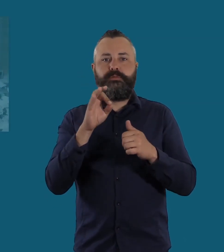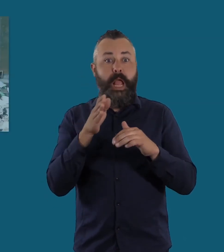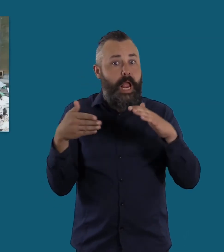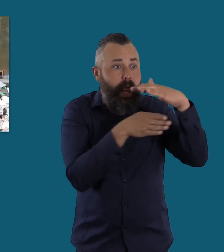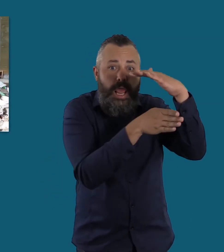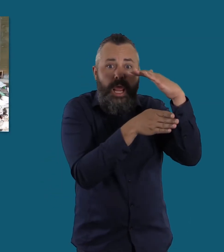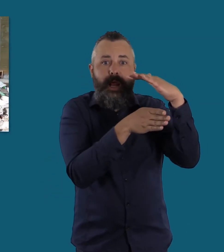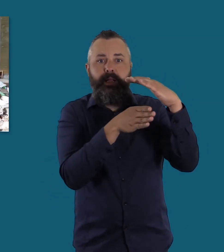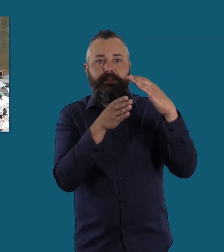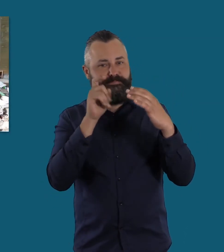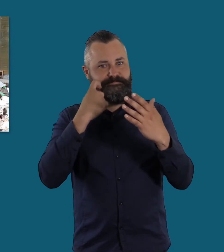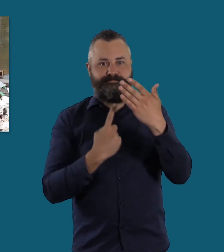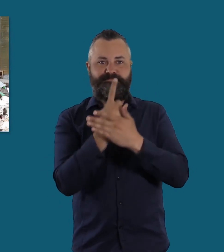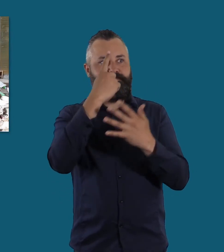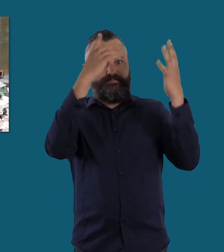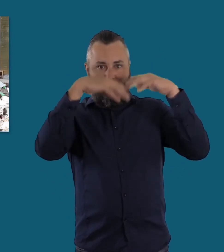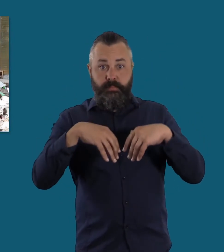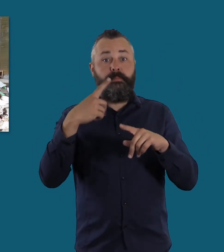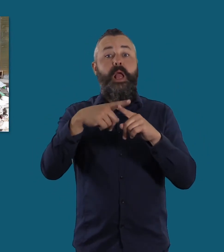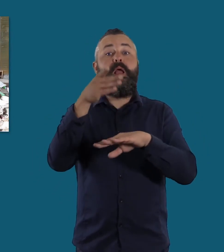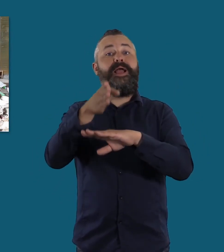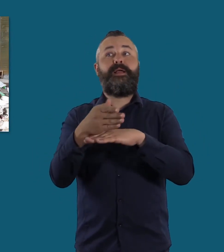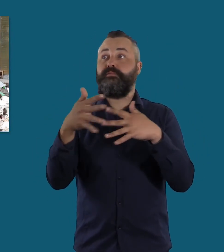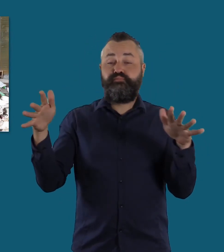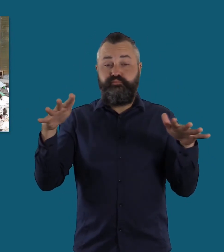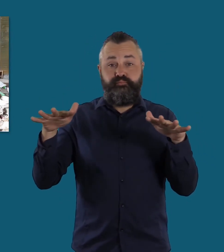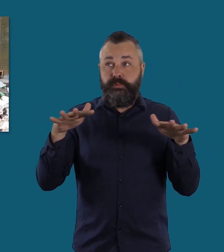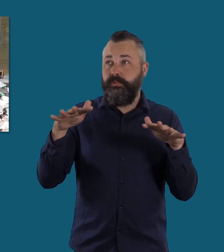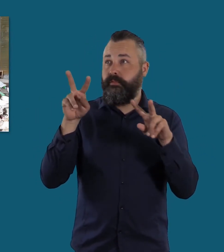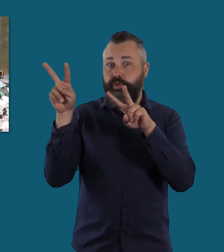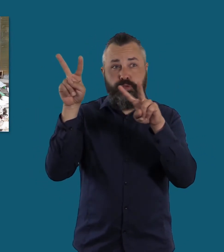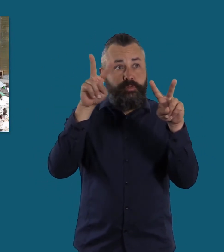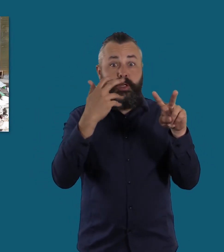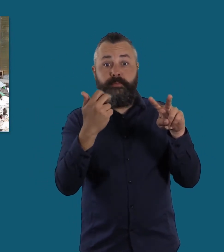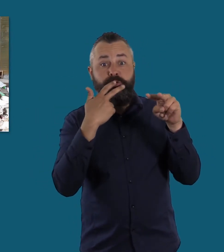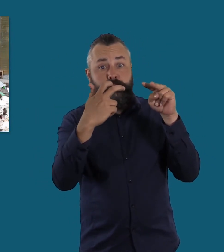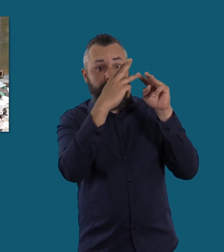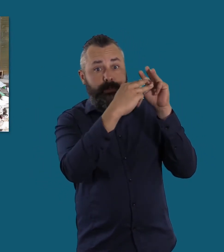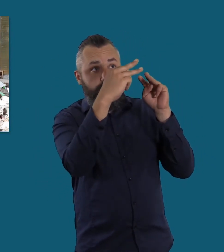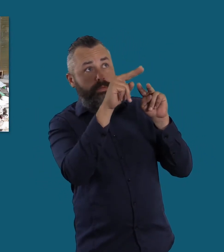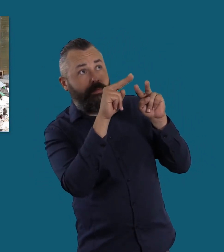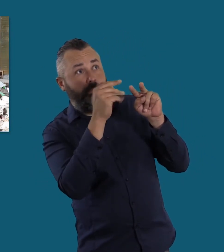Beware of fallen power lines, damaged roads, including overpasses and